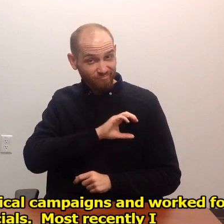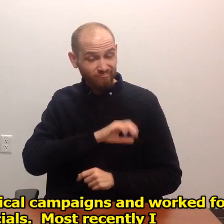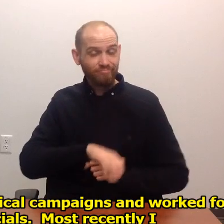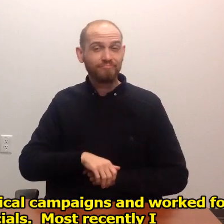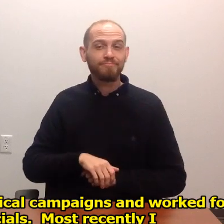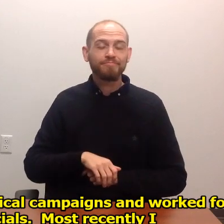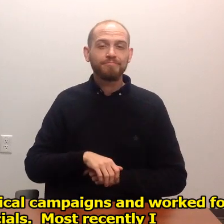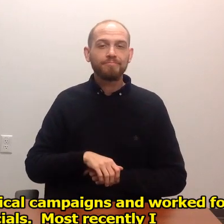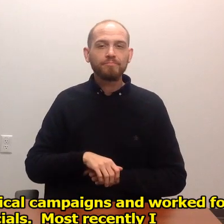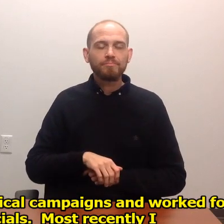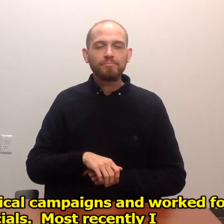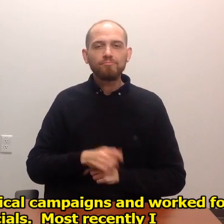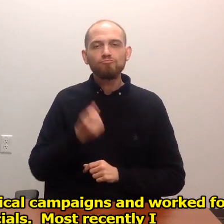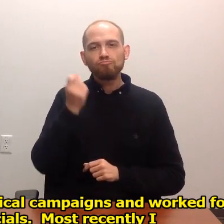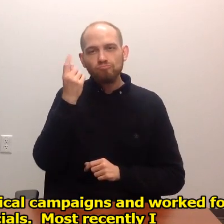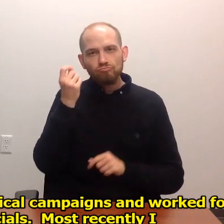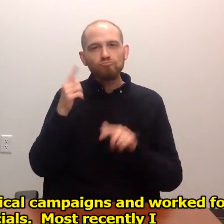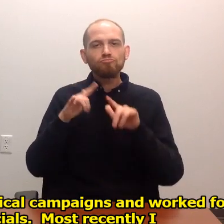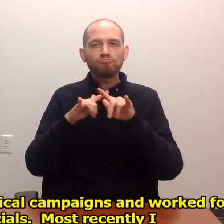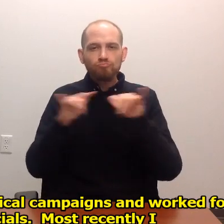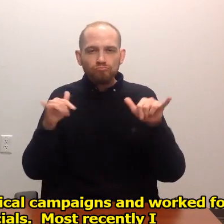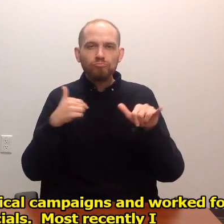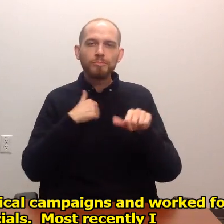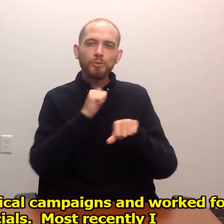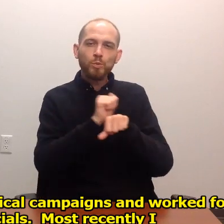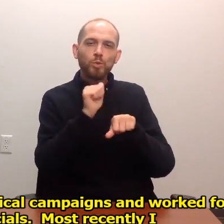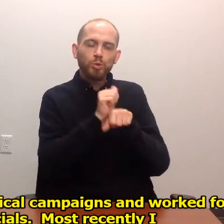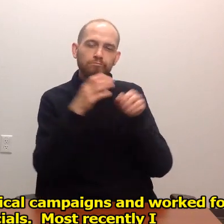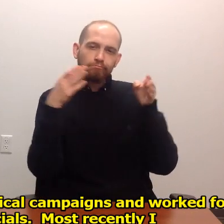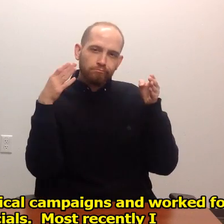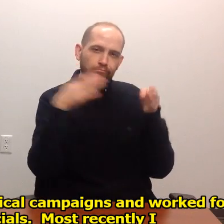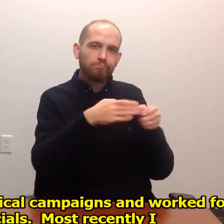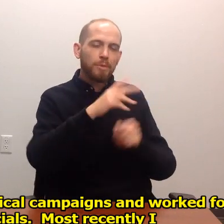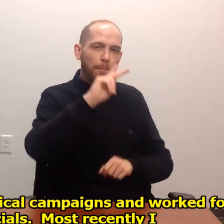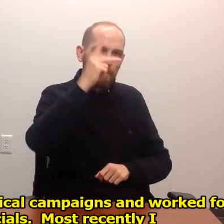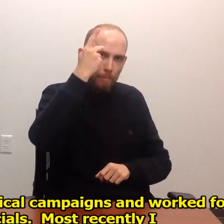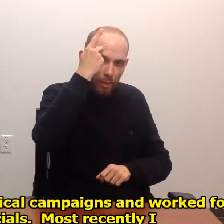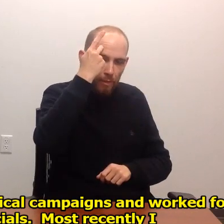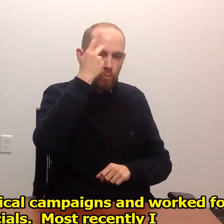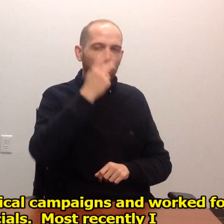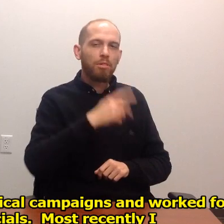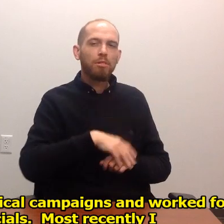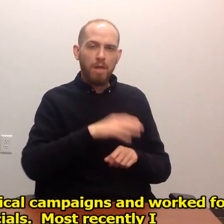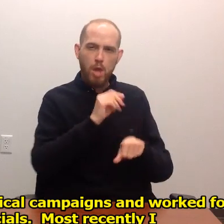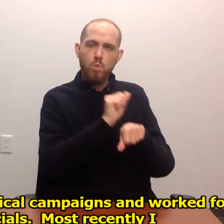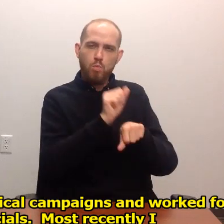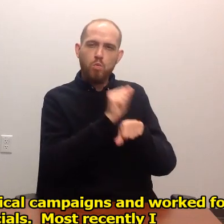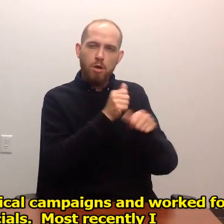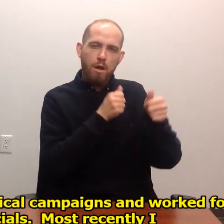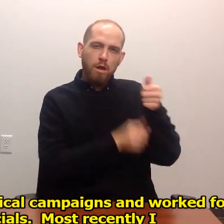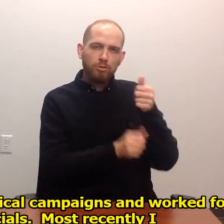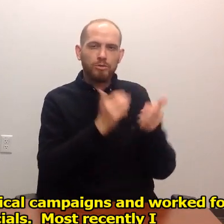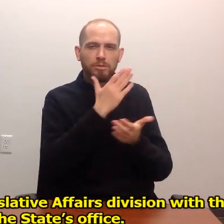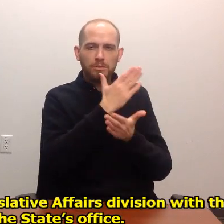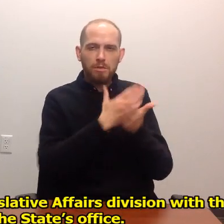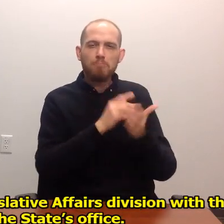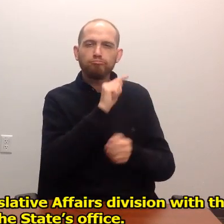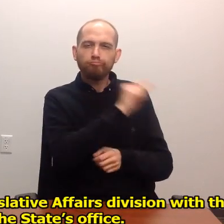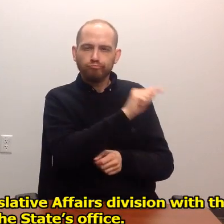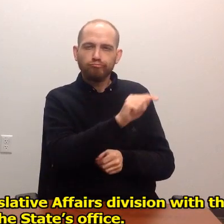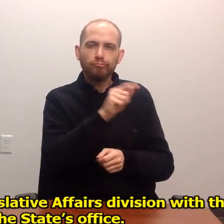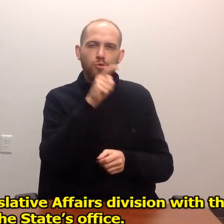also worked on some political campaigns and worked for some elected officials. Most recently